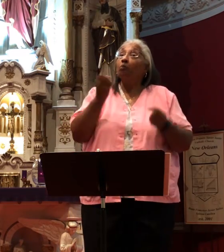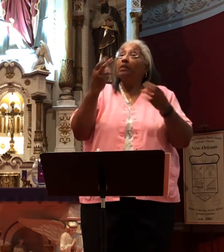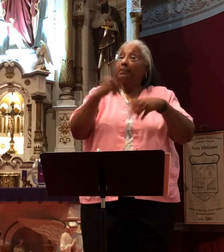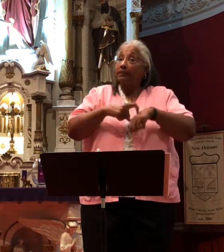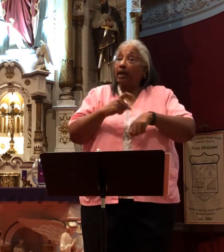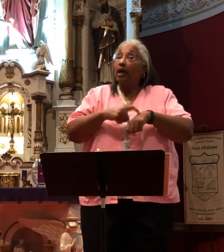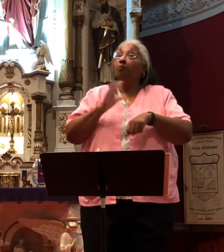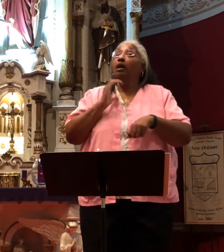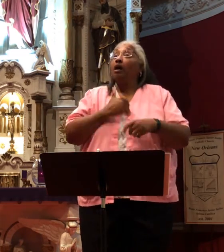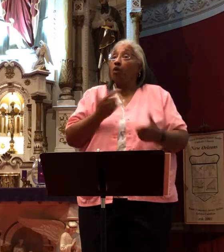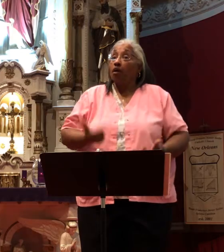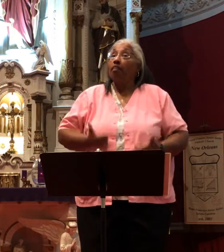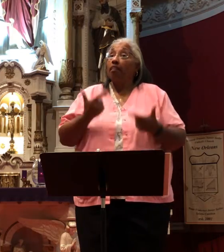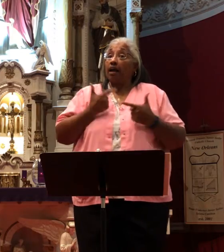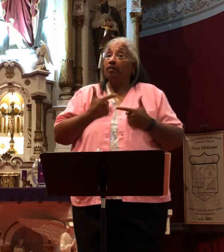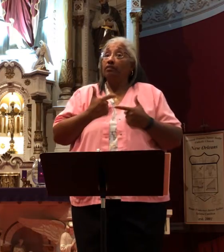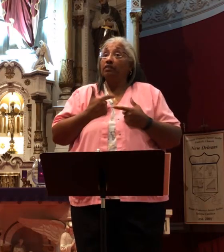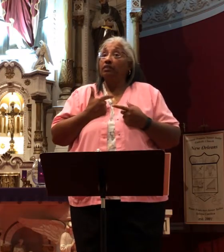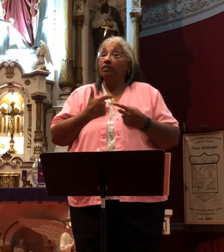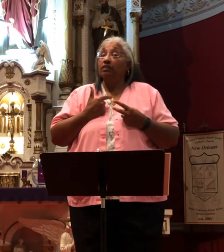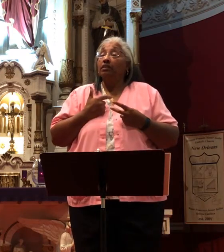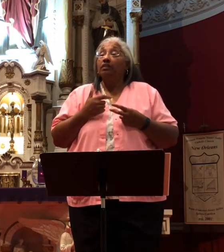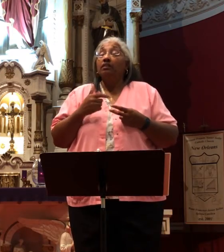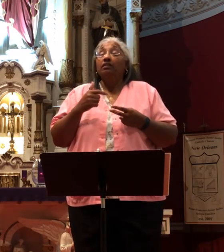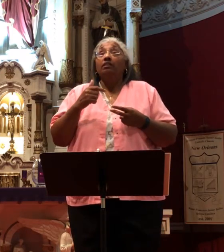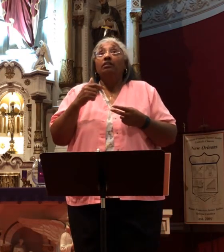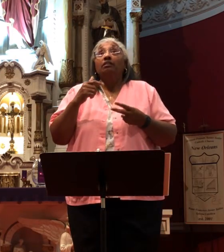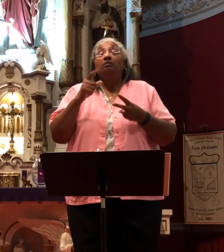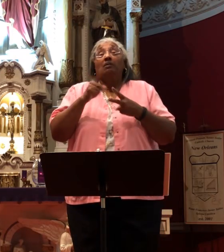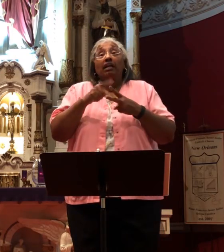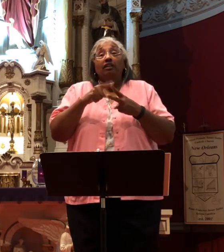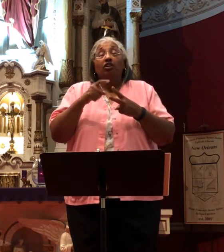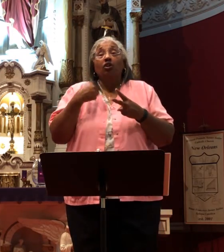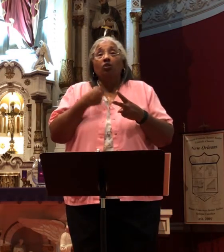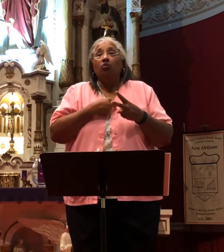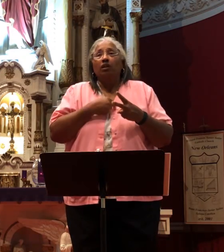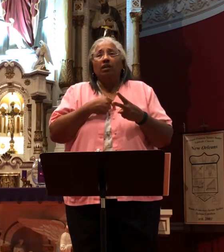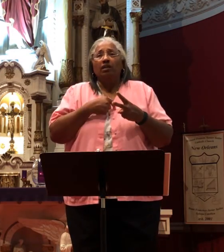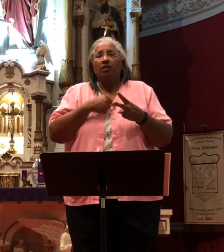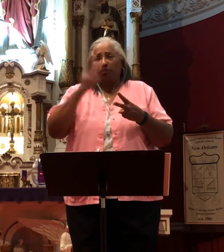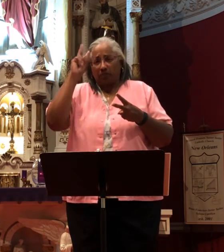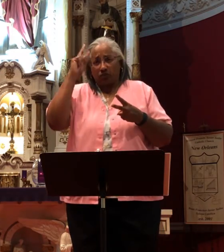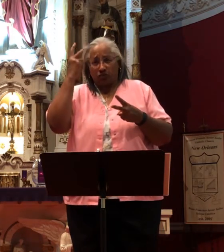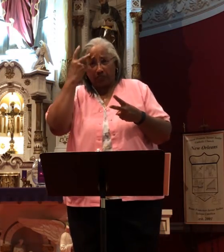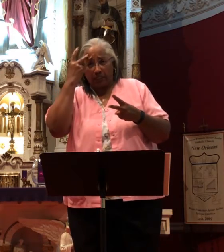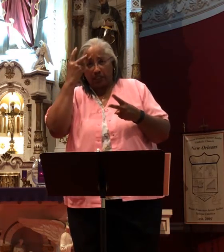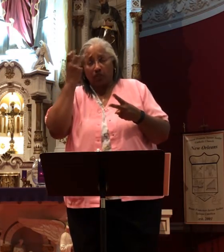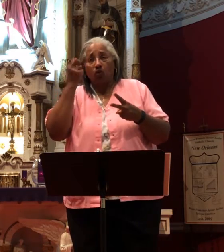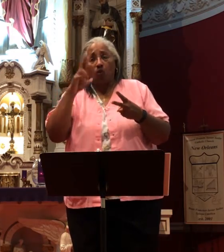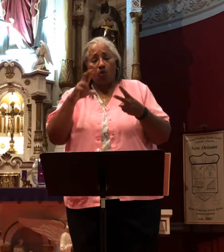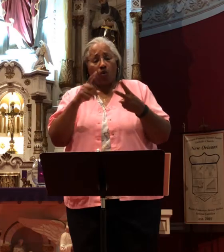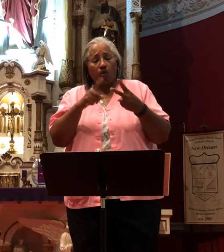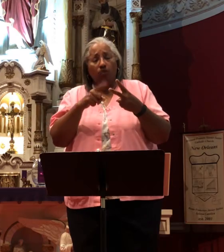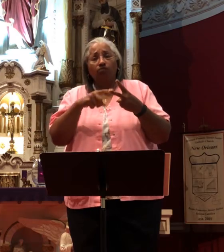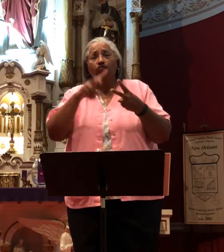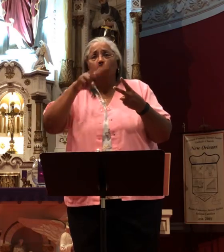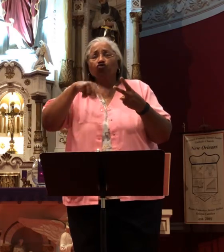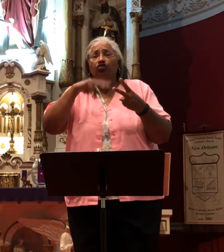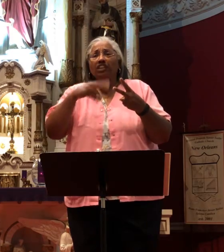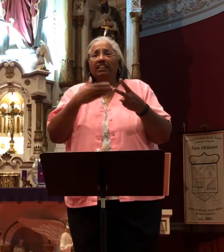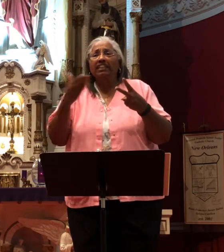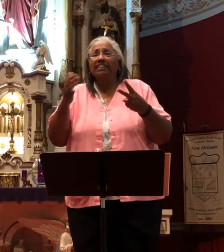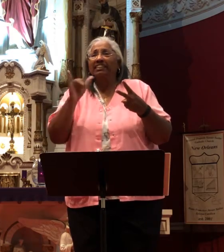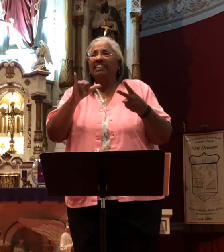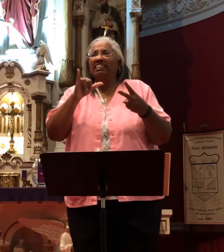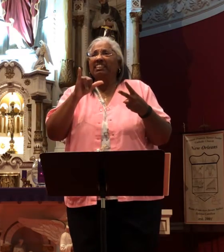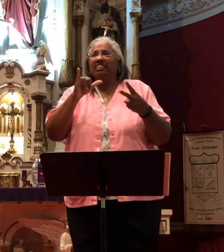that we either misinterpret or read something that is not there. In the case of